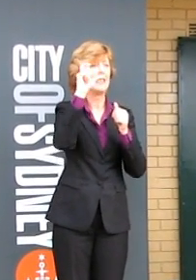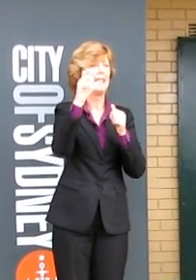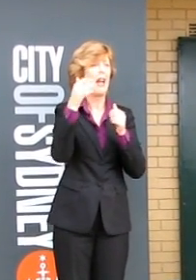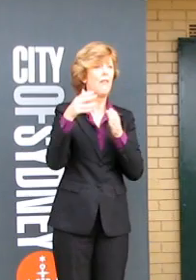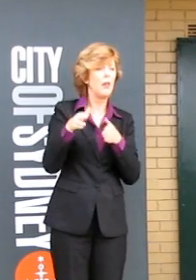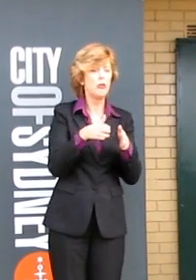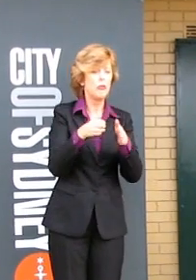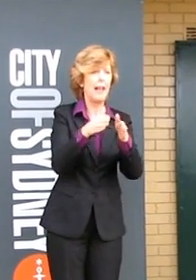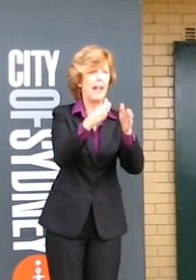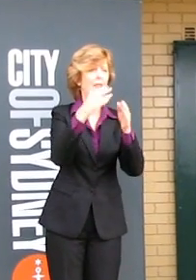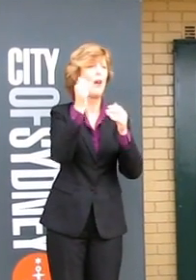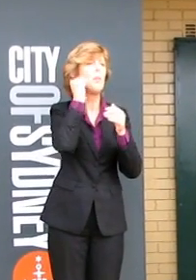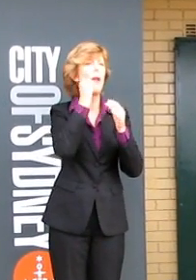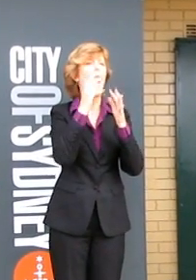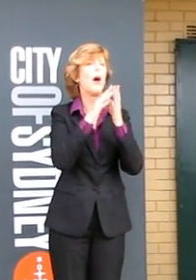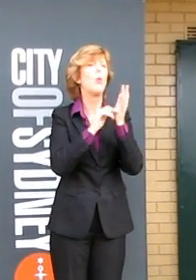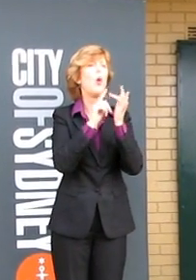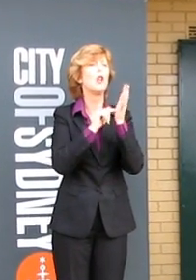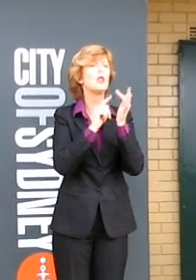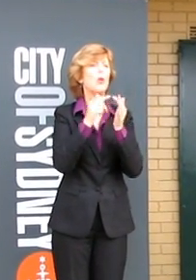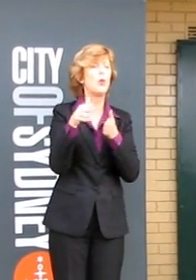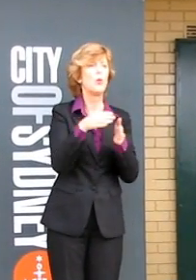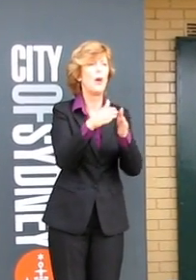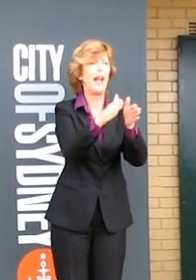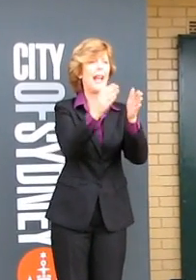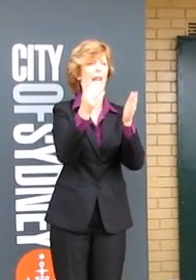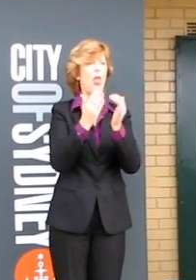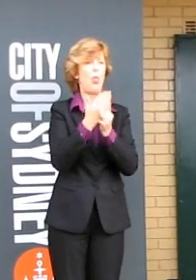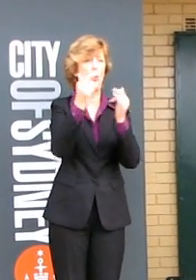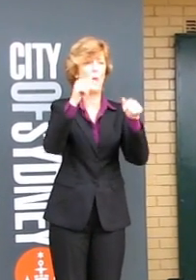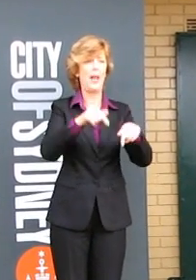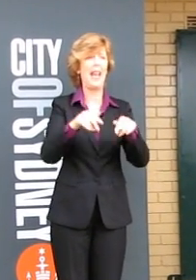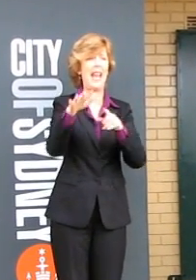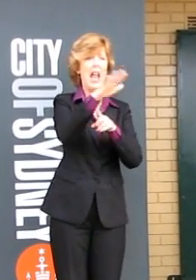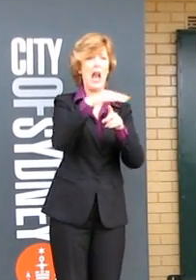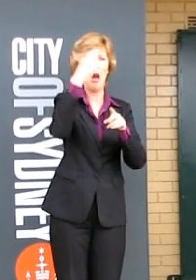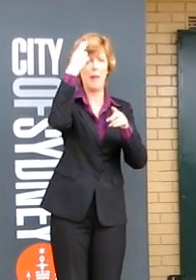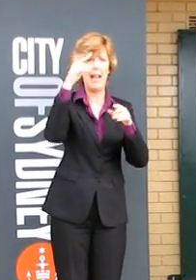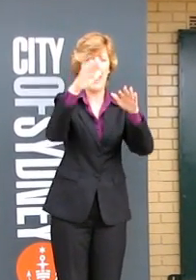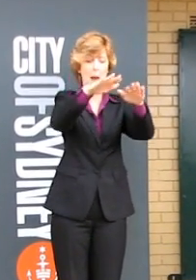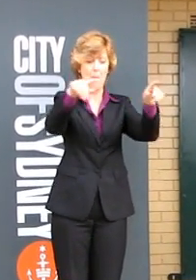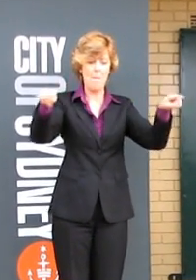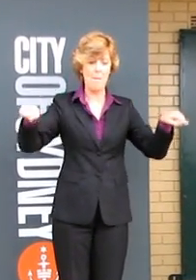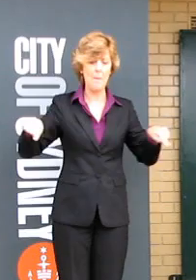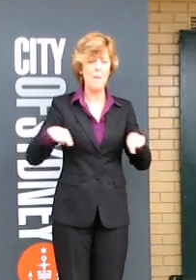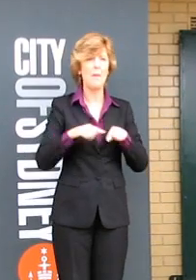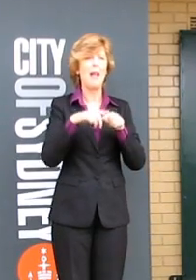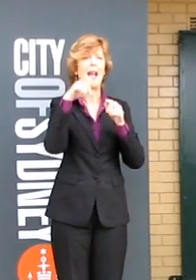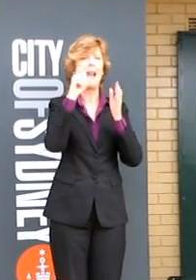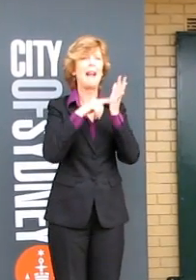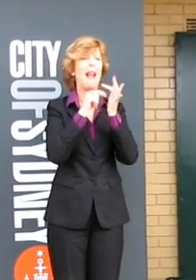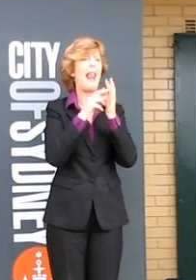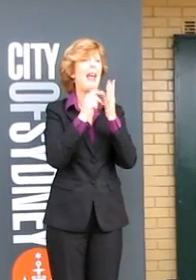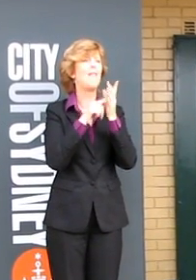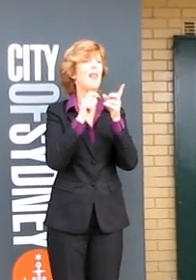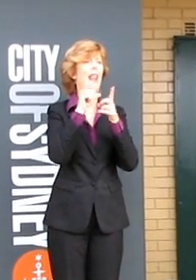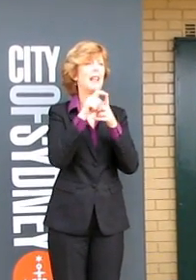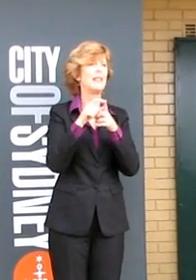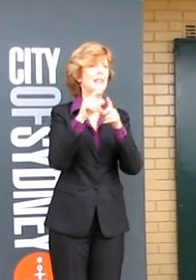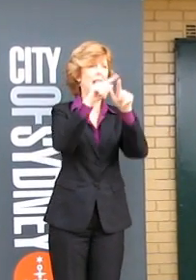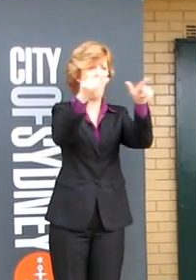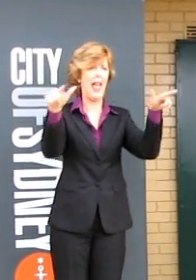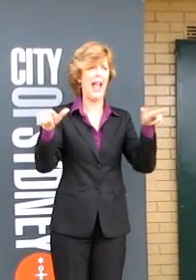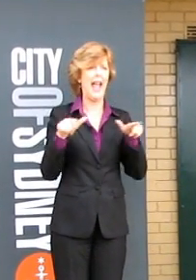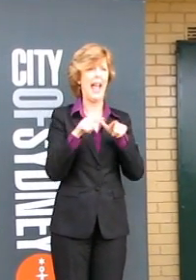was known as Cleveland Paddocks. That was after the 1920s Cleveland House, which is over there in Buckingham